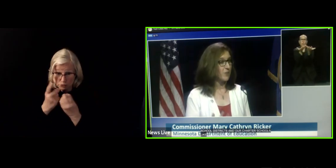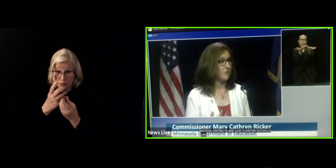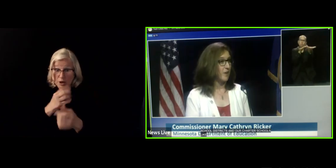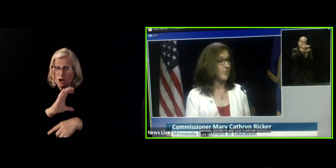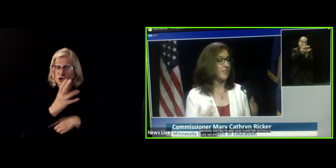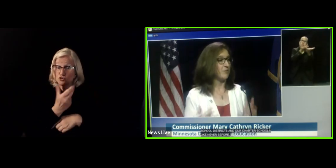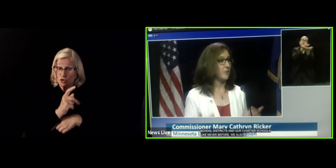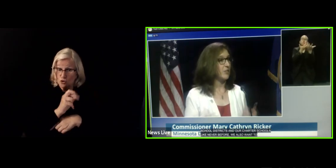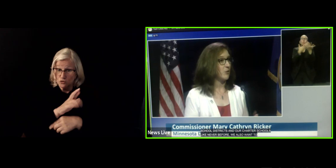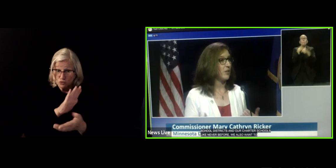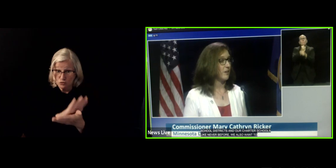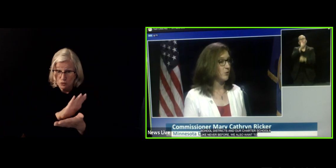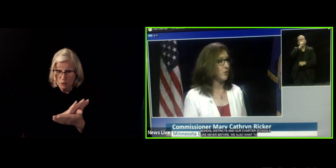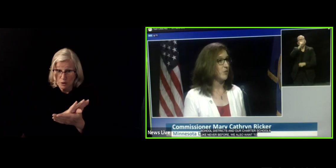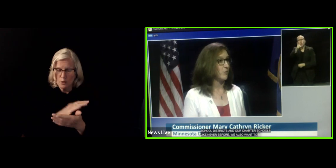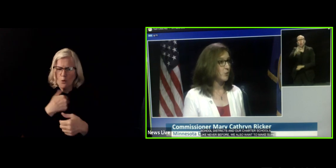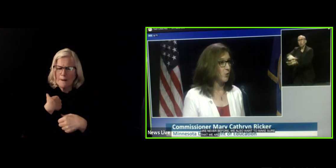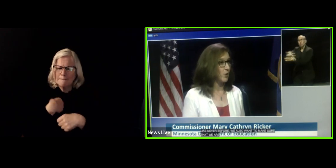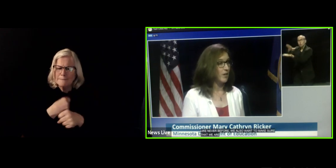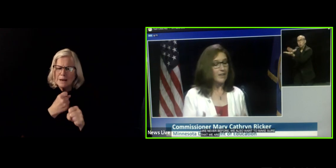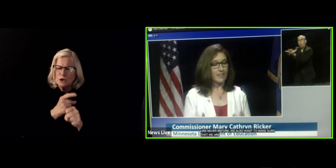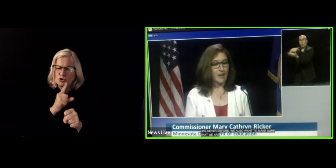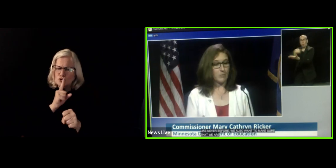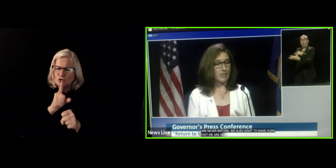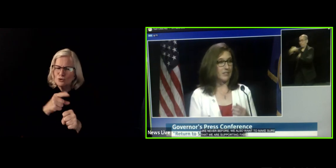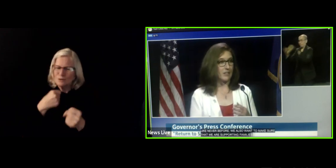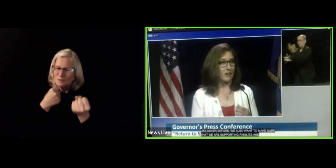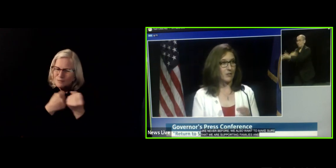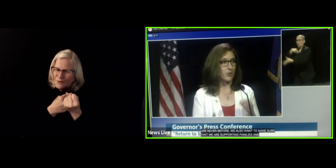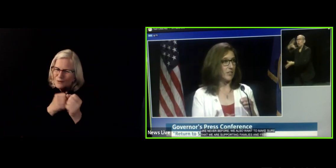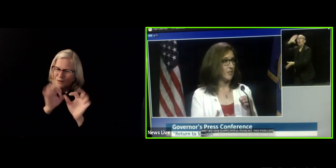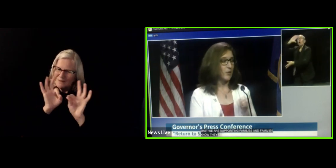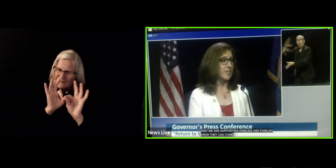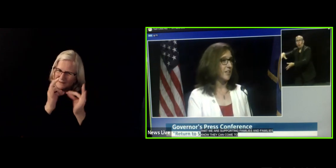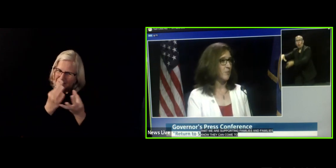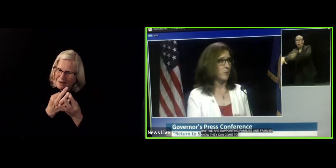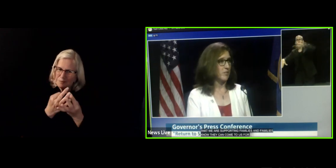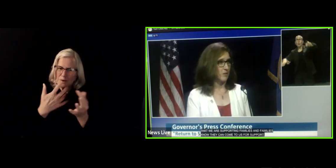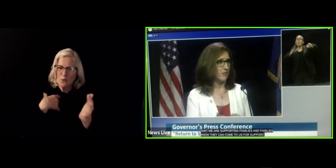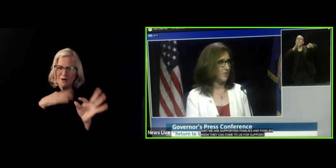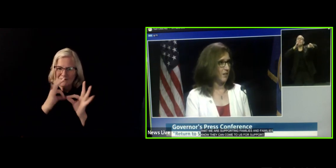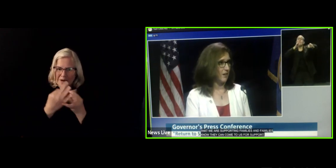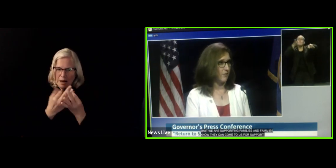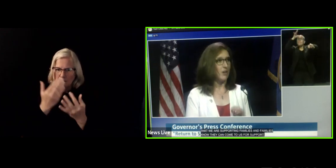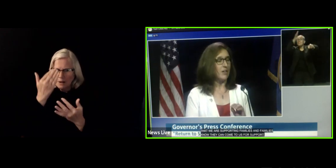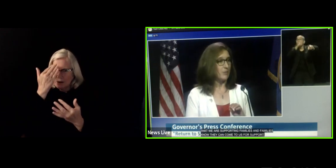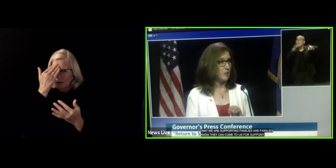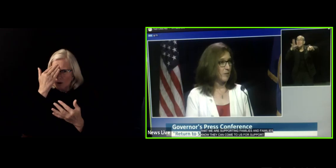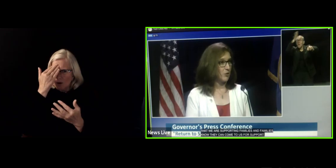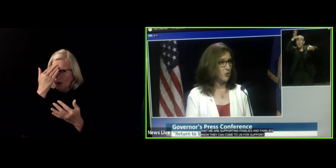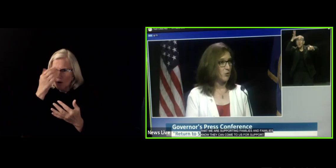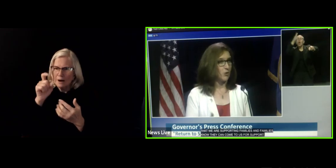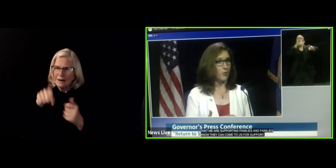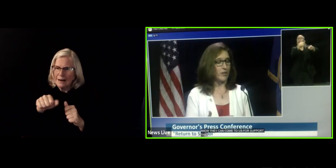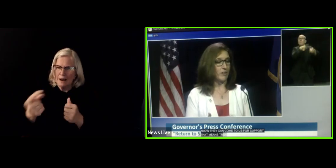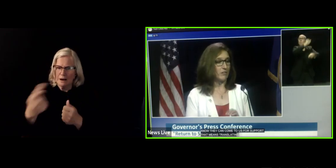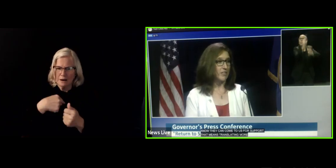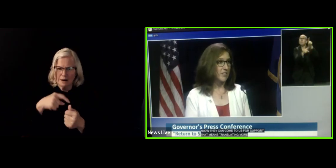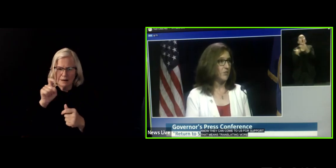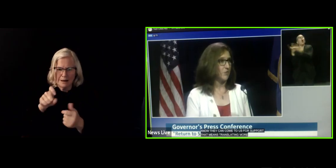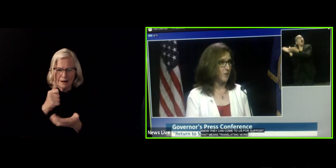supporting families and families know they can come to us for support. That means translating more materials than ever. That means making sure we